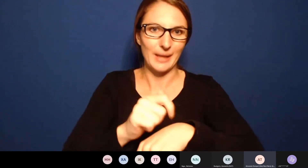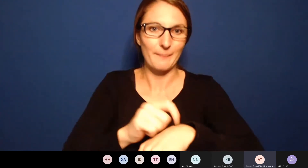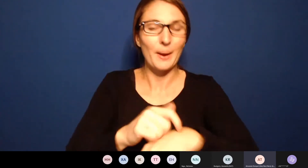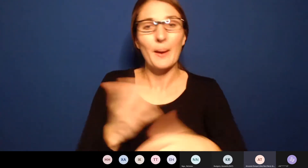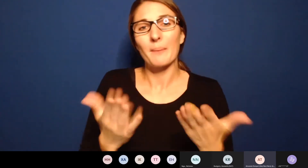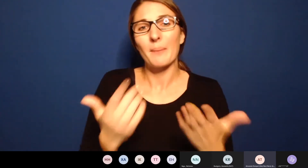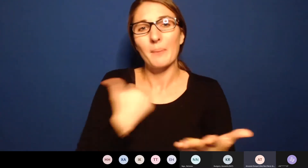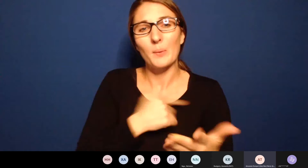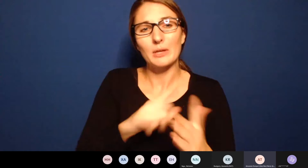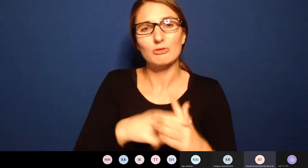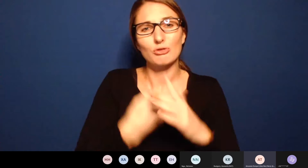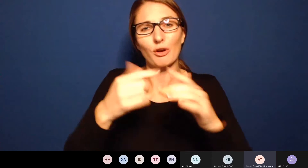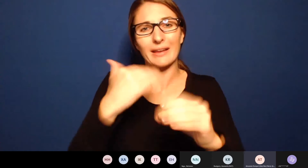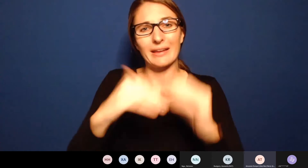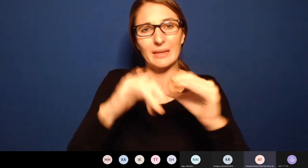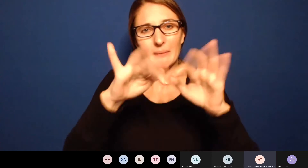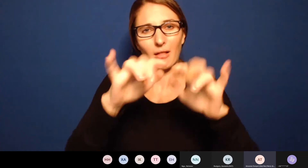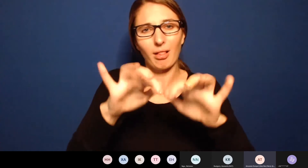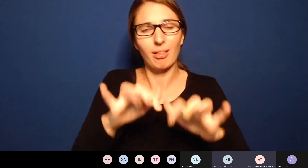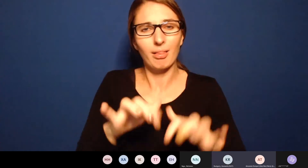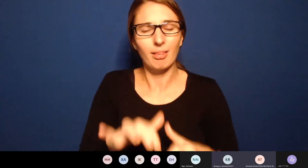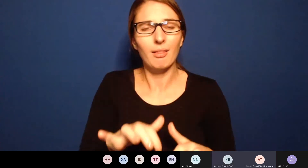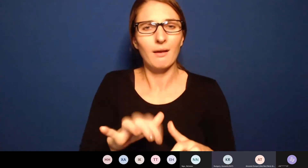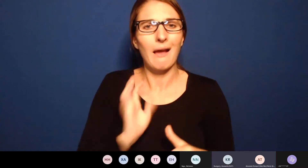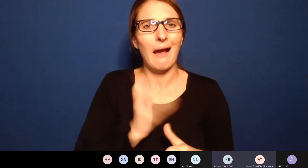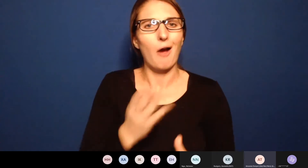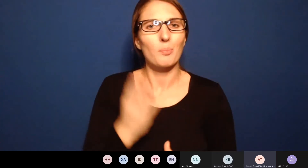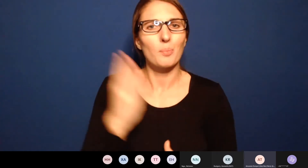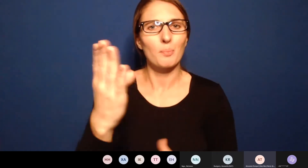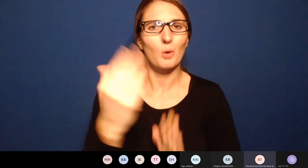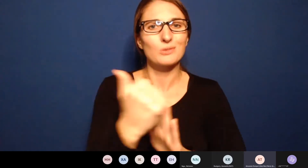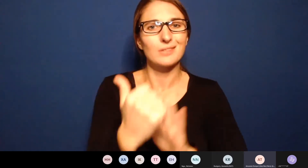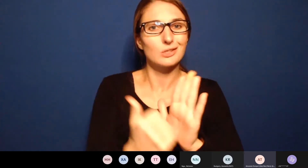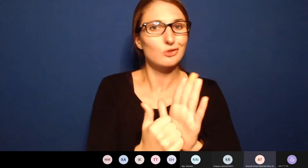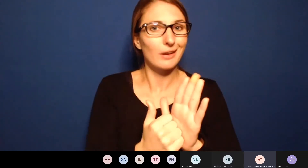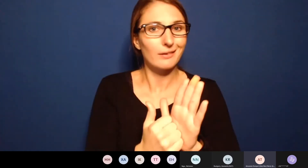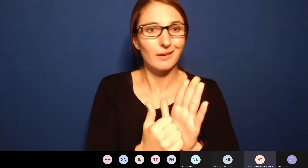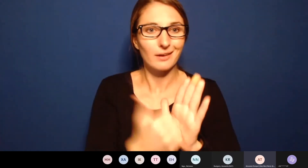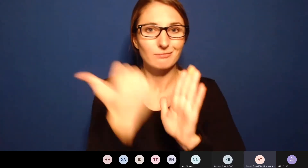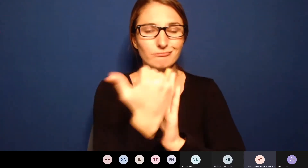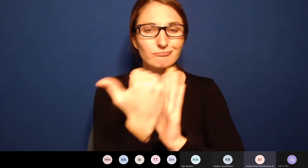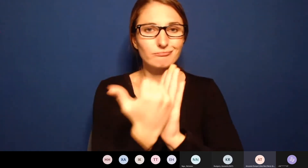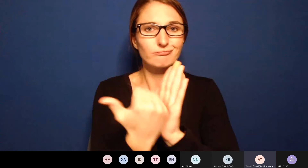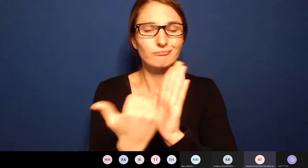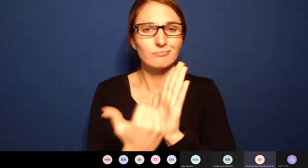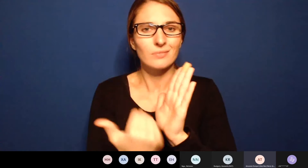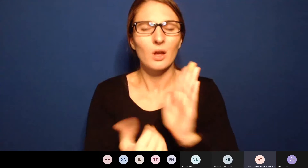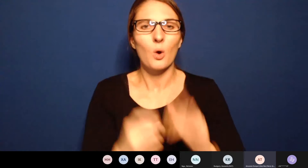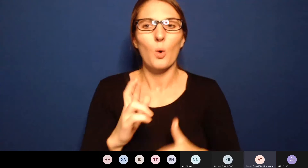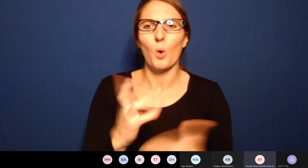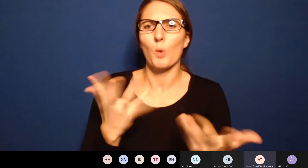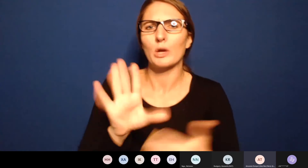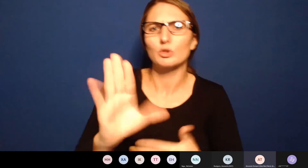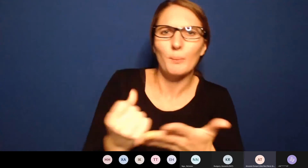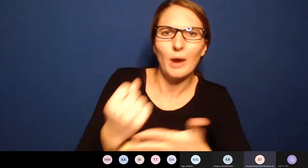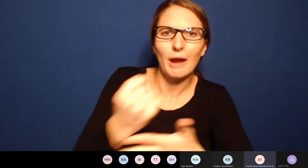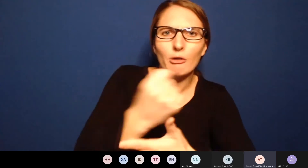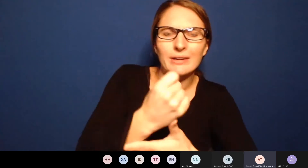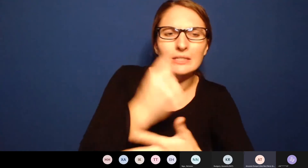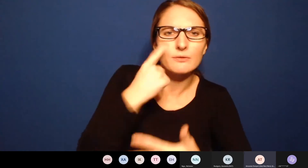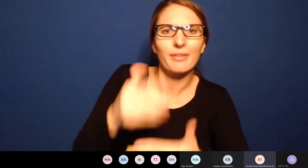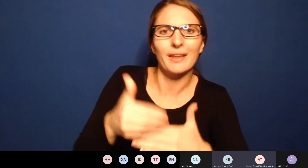together in an email. What are your proposed agenda items or, you know, priorities for the